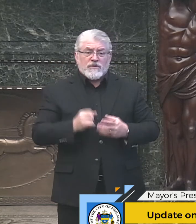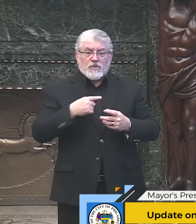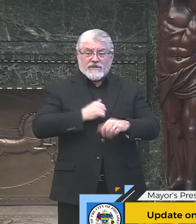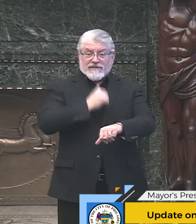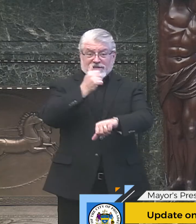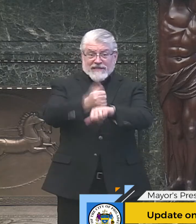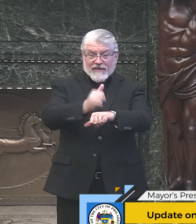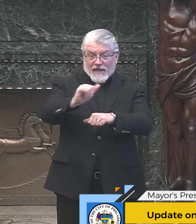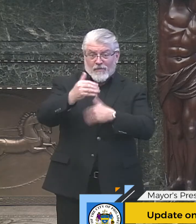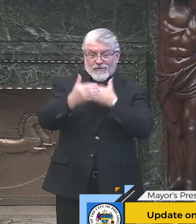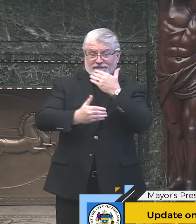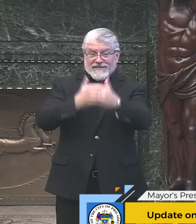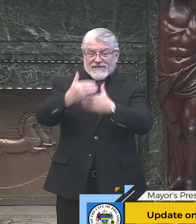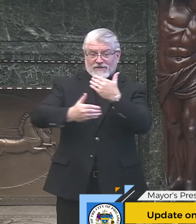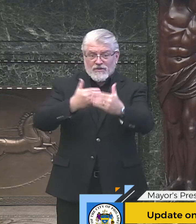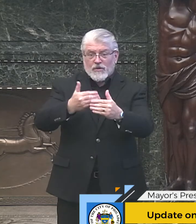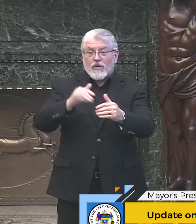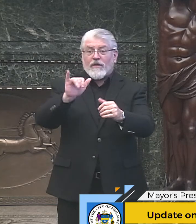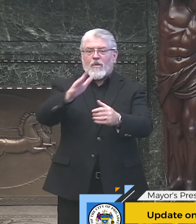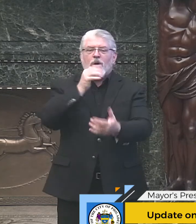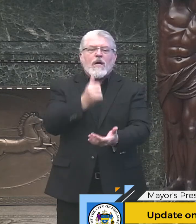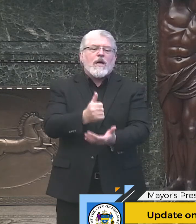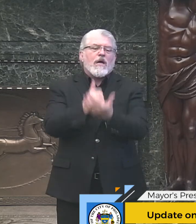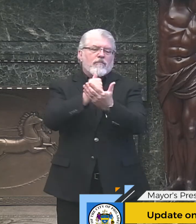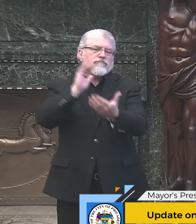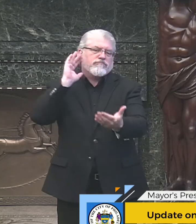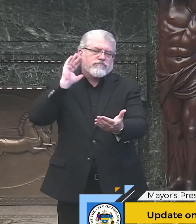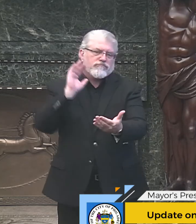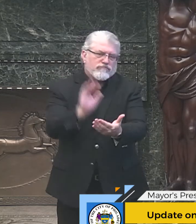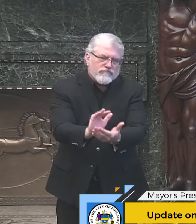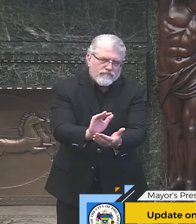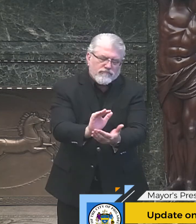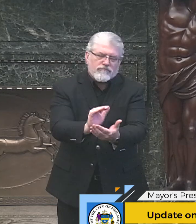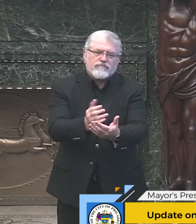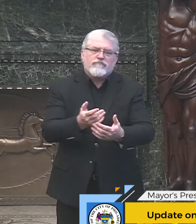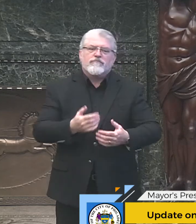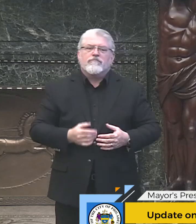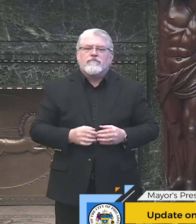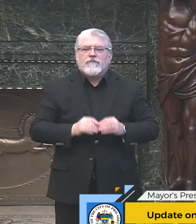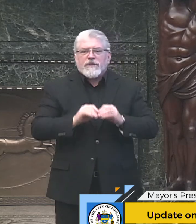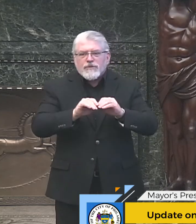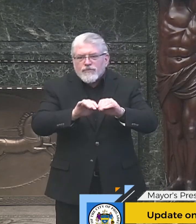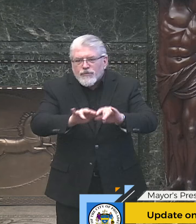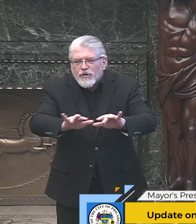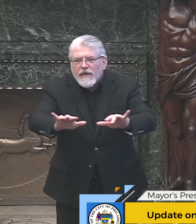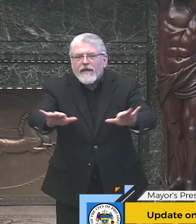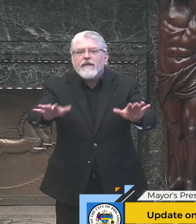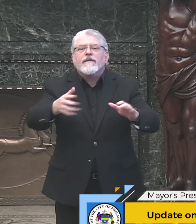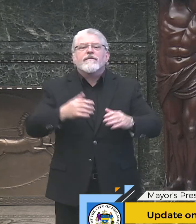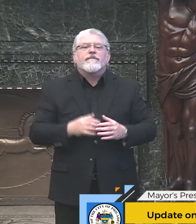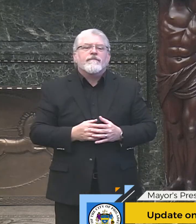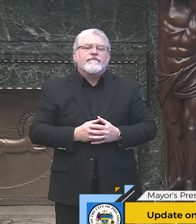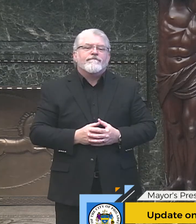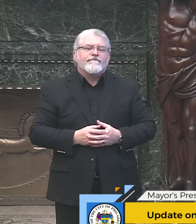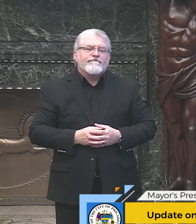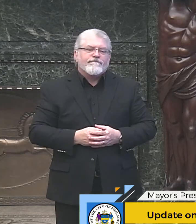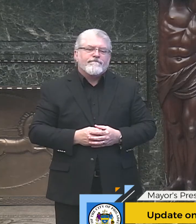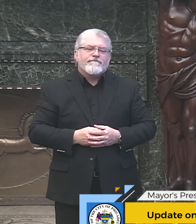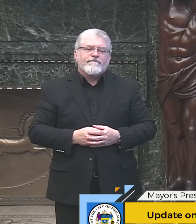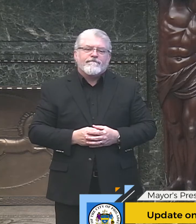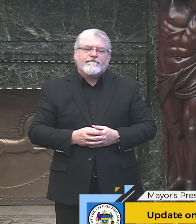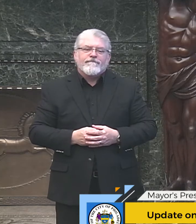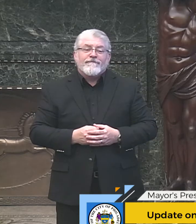like this come in, but it's impossible for them entirely to prevent it because you could have, it is occasionally the case where